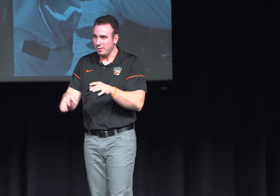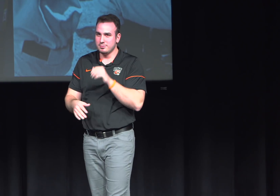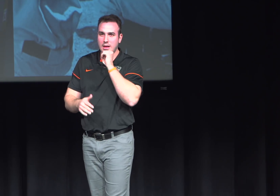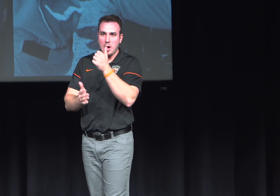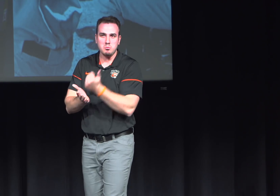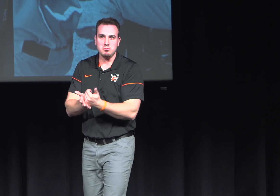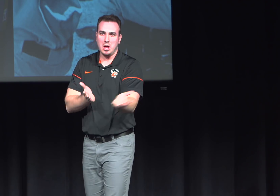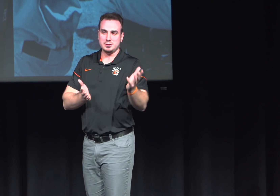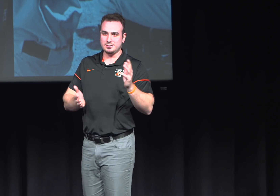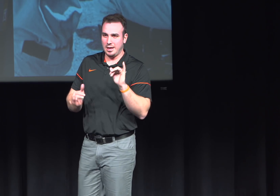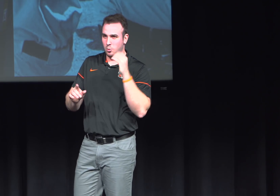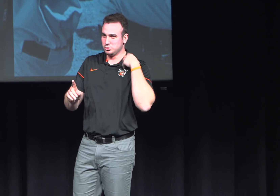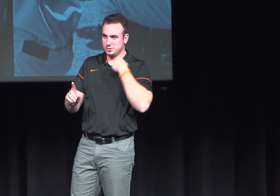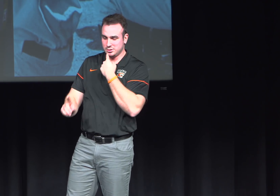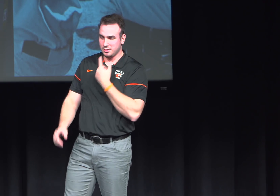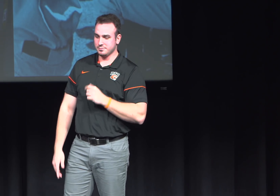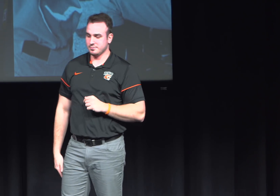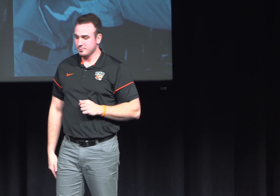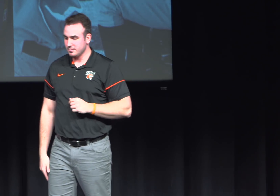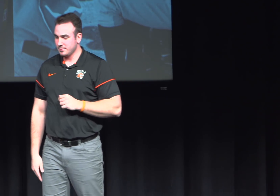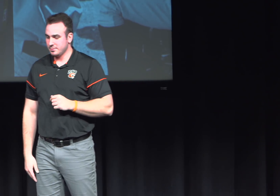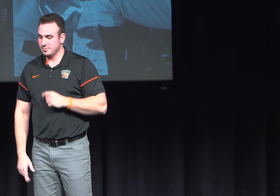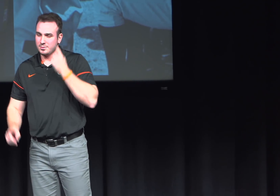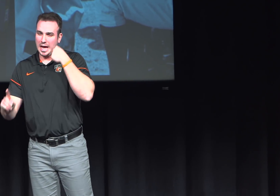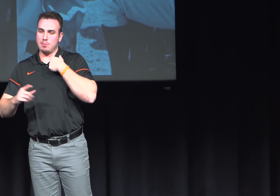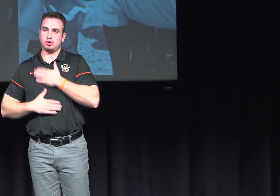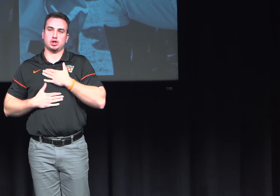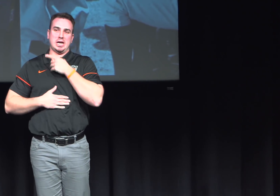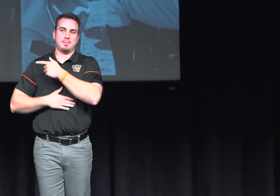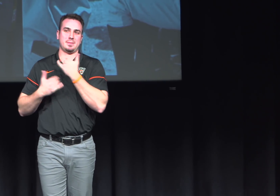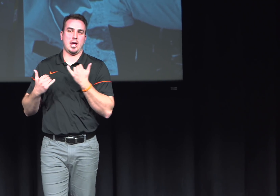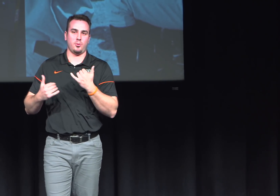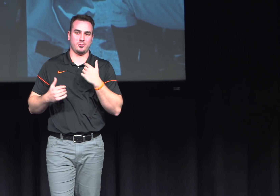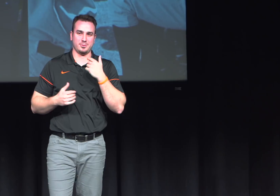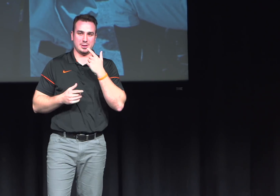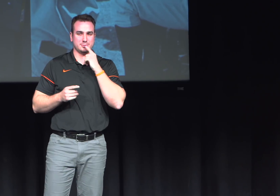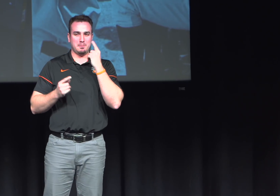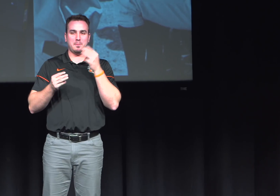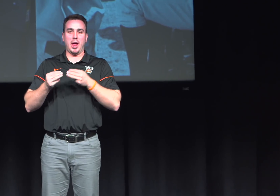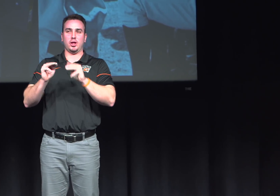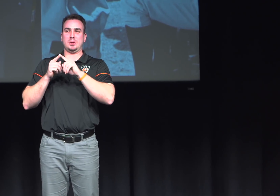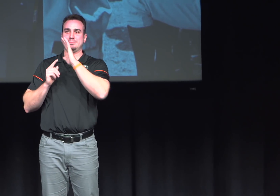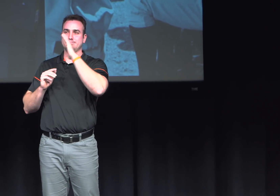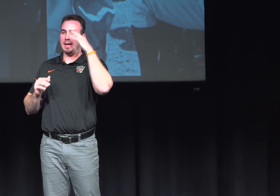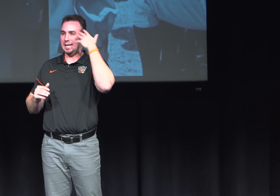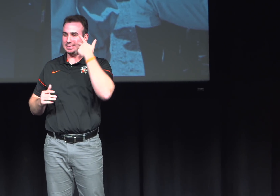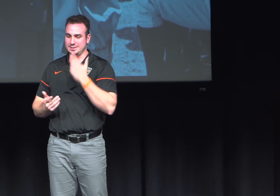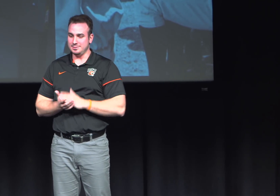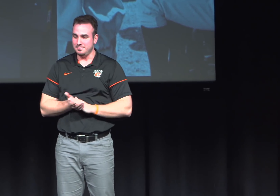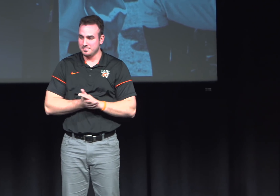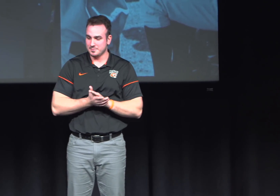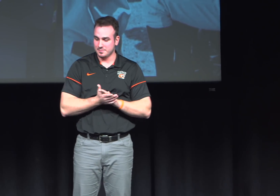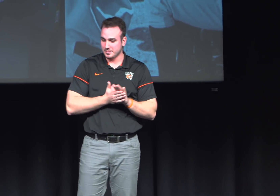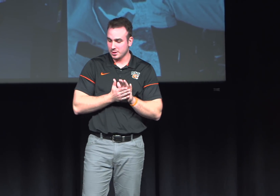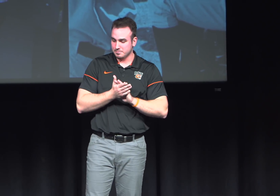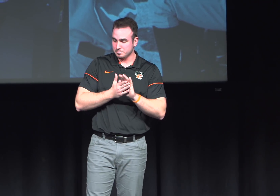next 3 years weren't so terrible. It wasn't a waste like the coach had said. I appreciate him a lot more now. There was definitely a method to his madness back